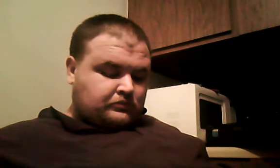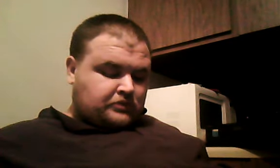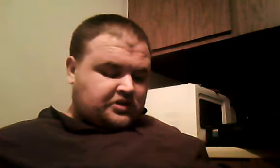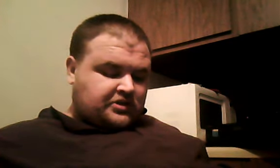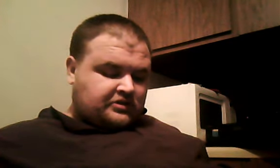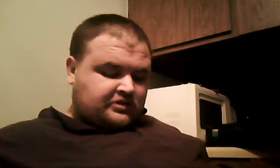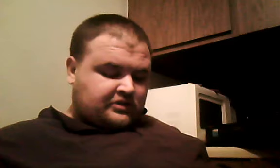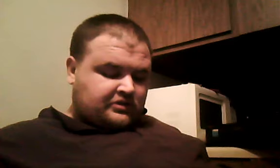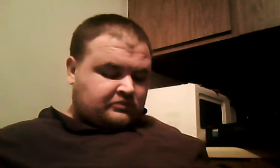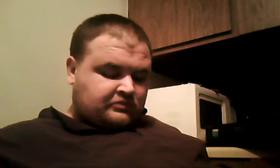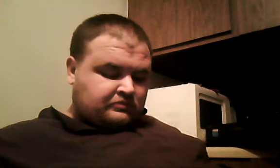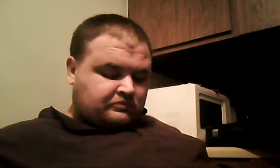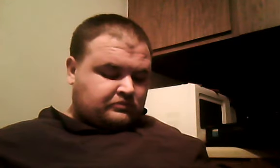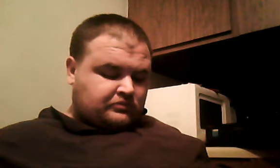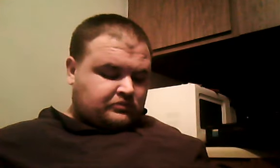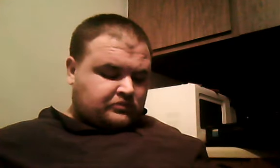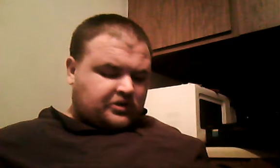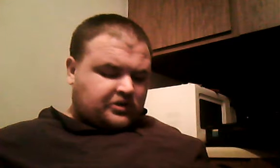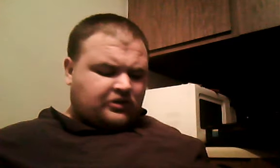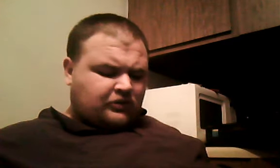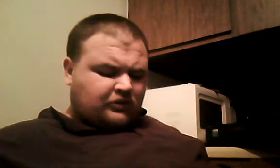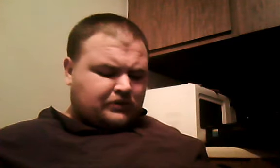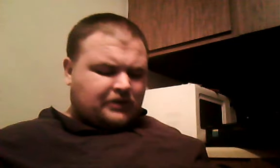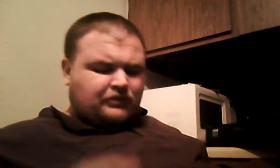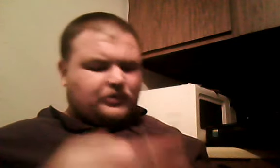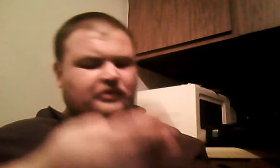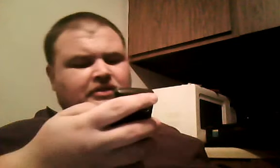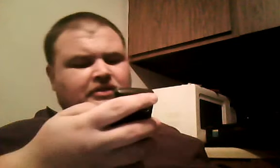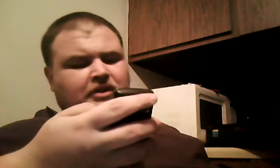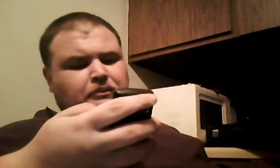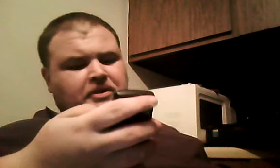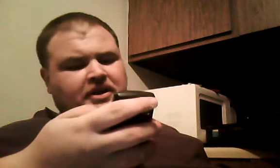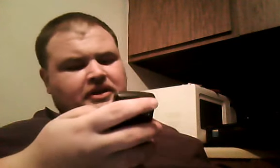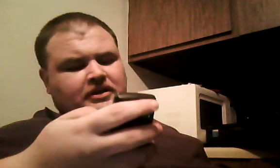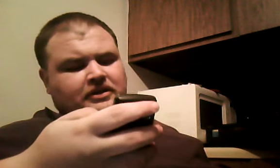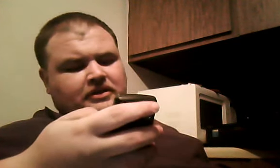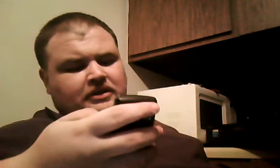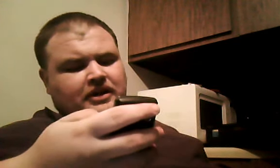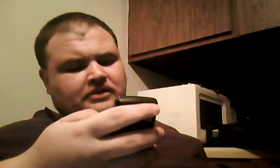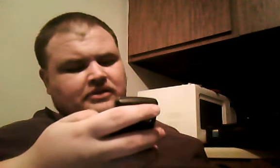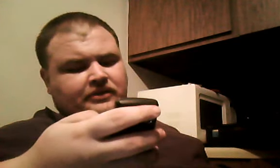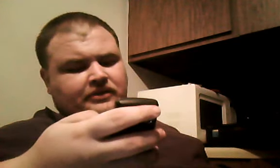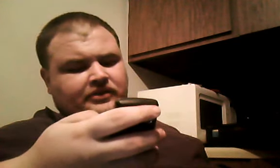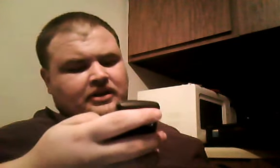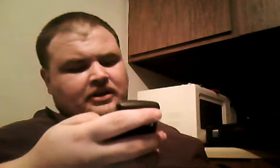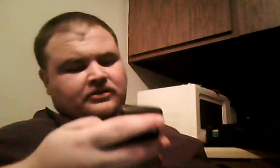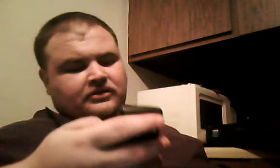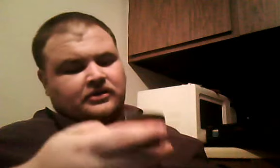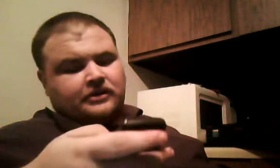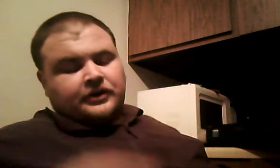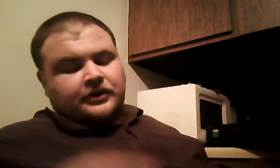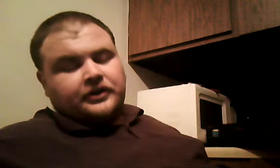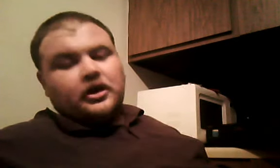Mickey and Tara, they don't. I'm just worried, this says they beat Angelina Love and Tara. Actually, I'm on, no.